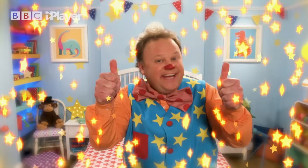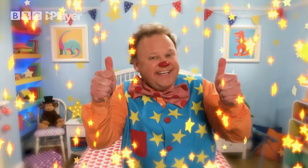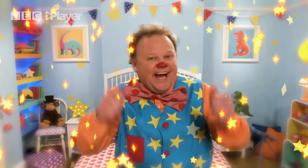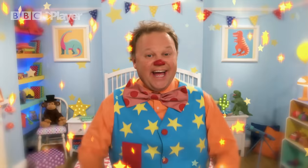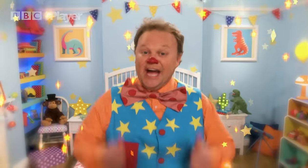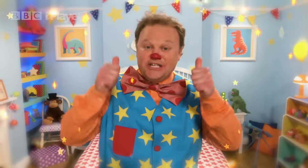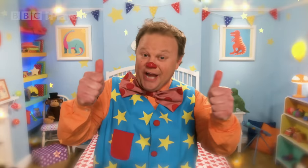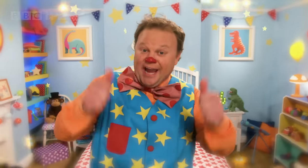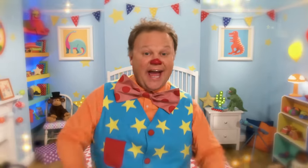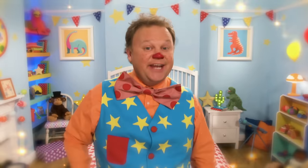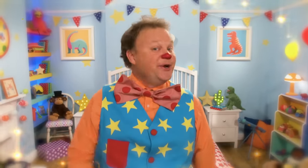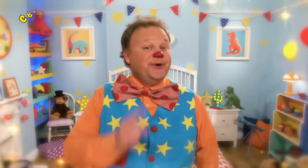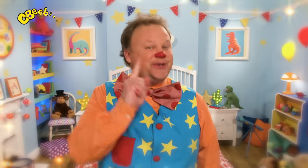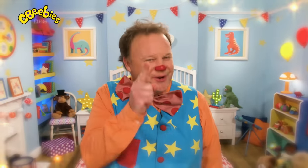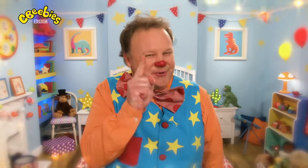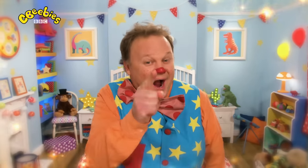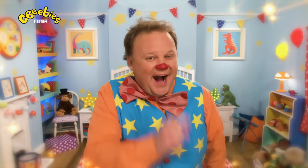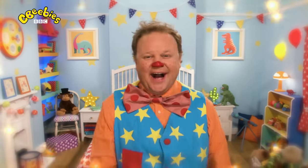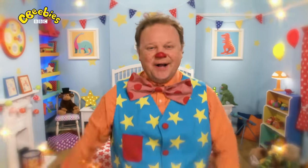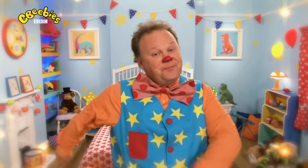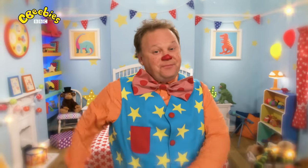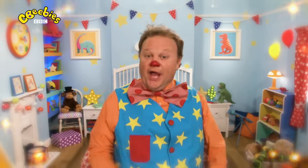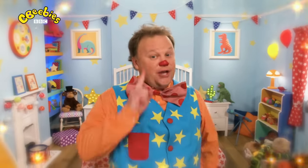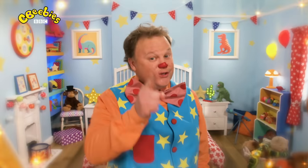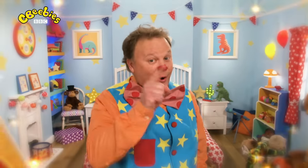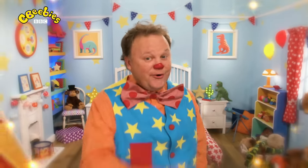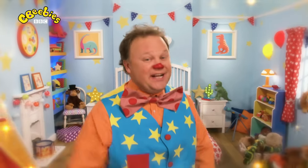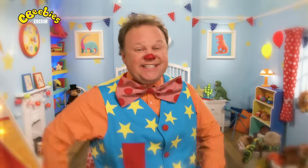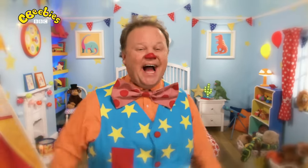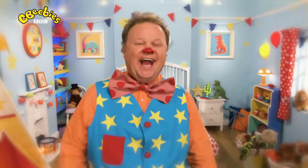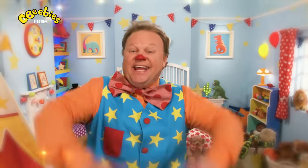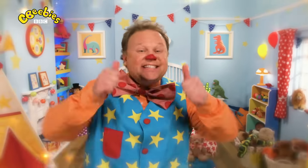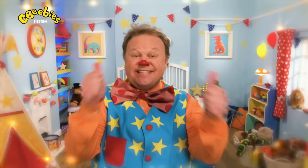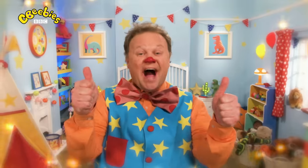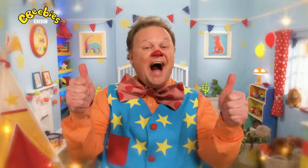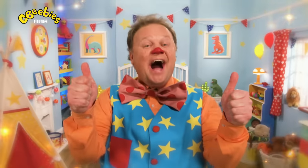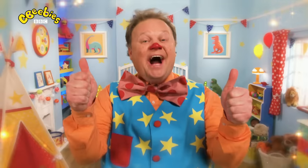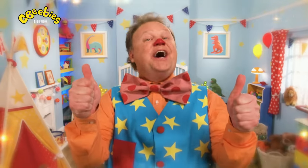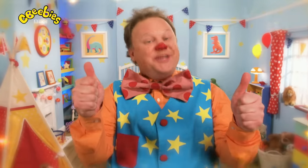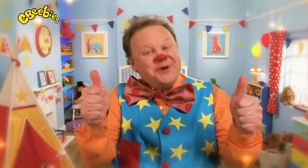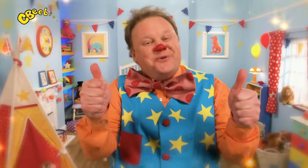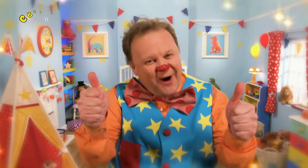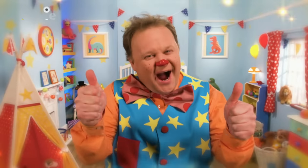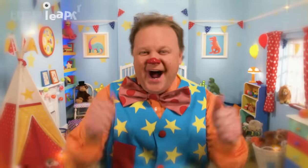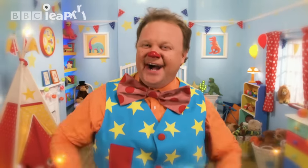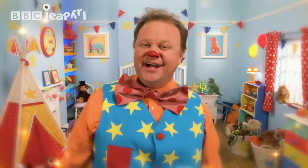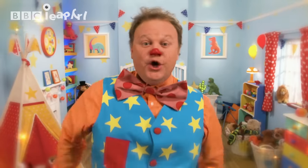Shine, shine at who you are. You're a shining star, you are,